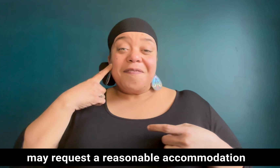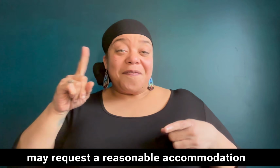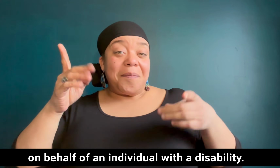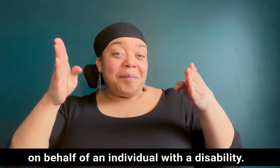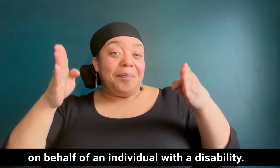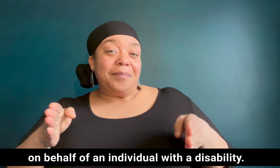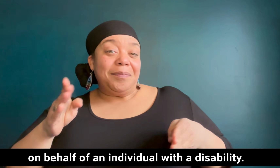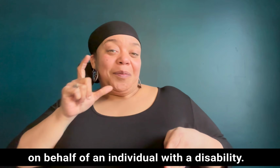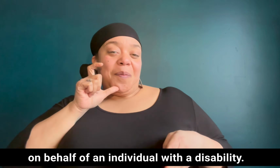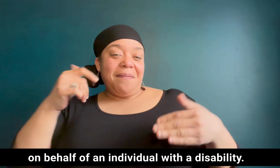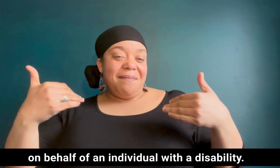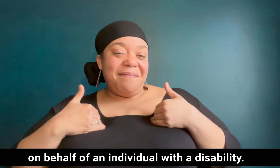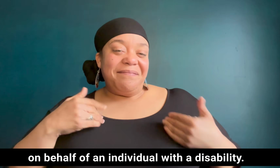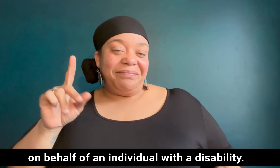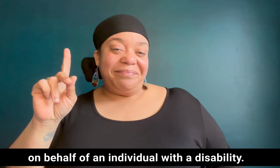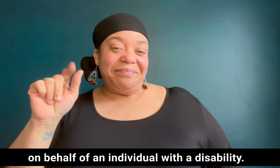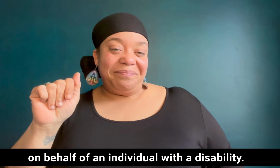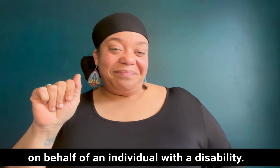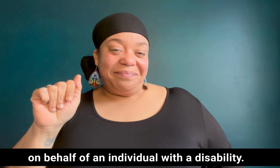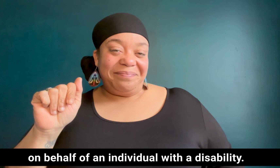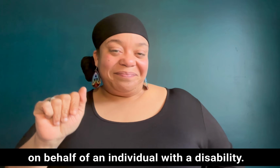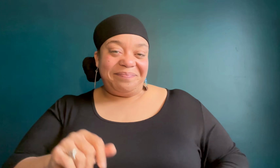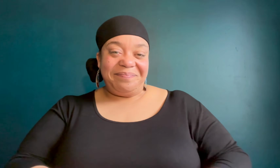on behalf of an individual with a disability.